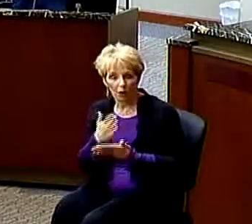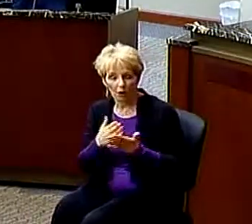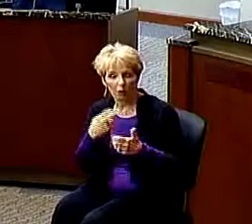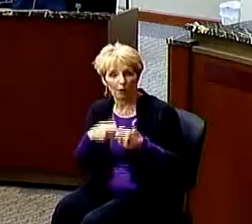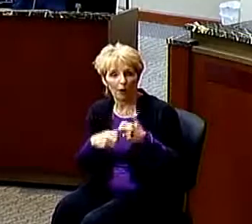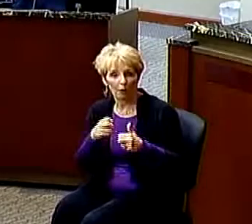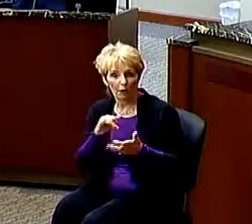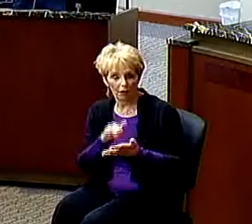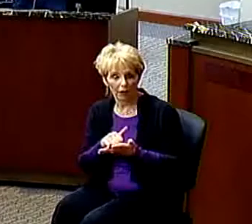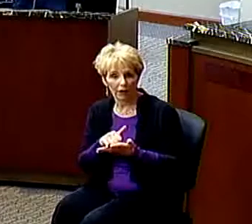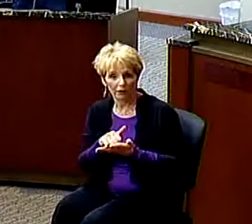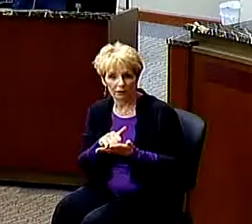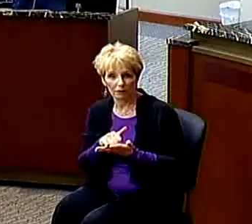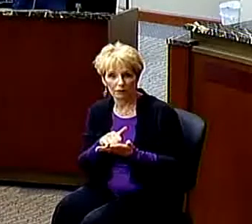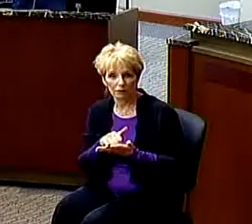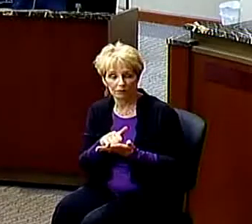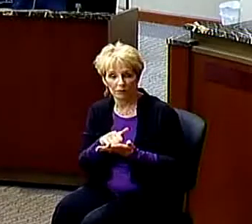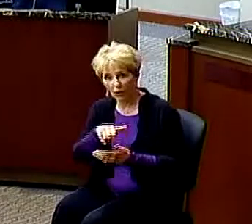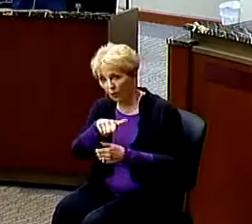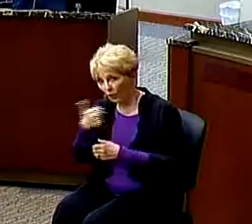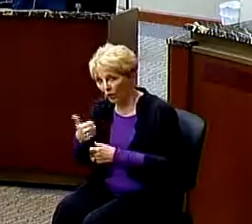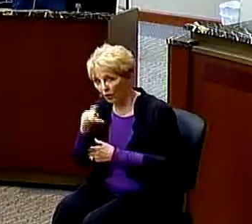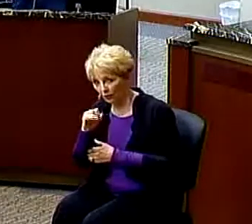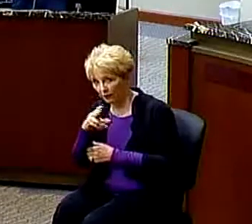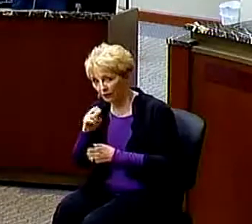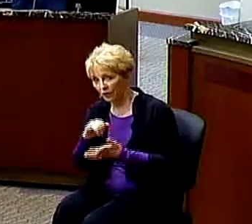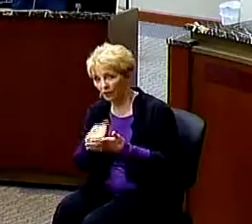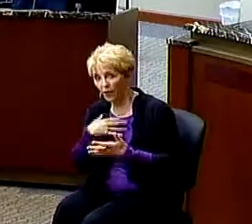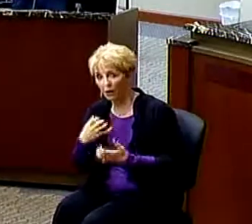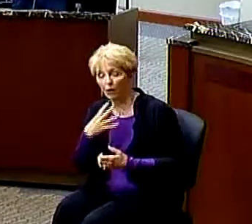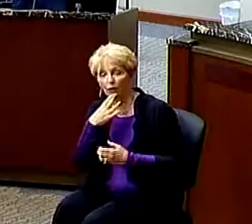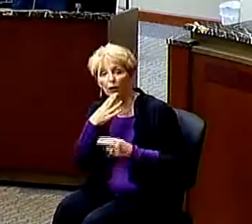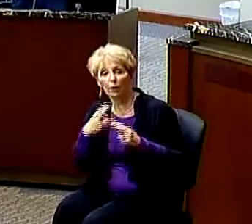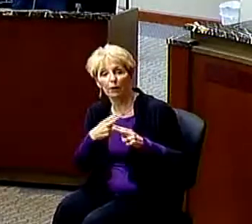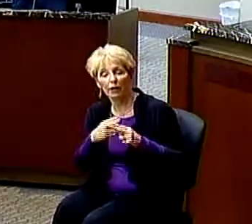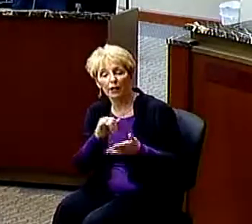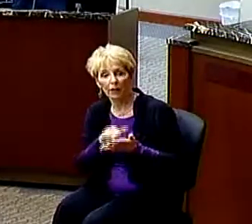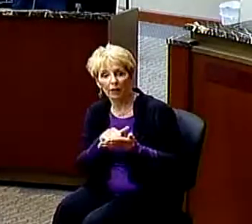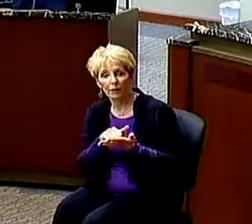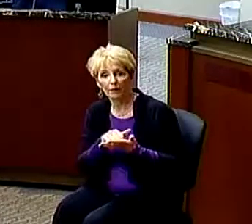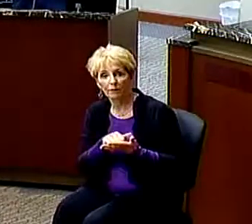problems, but the other issue that I wanted to talk about is that